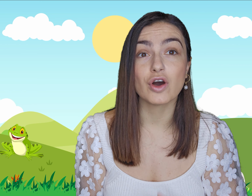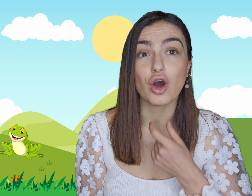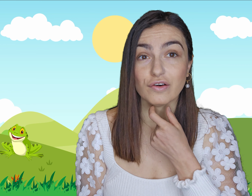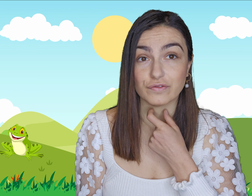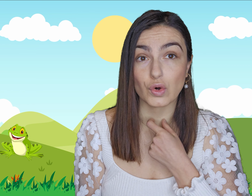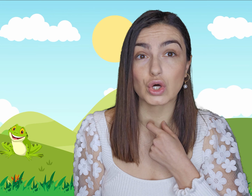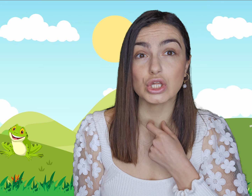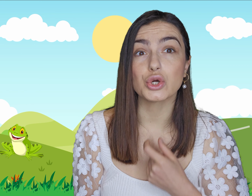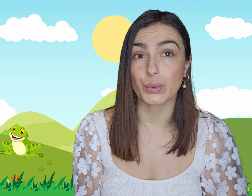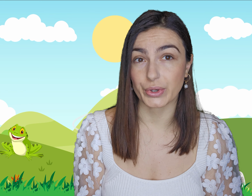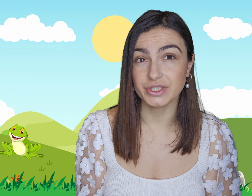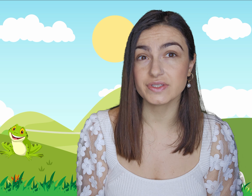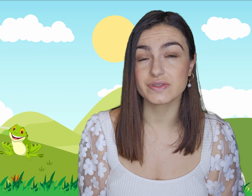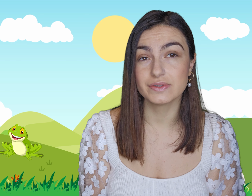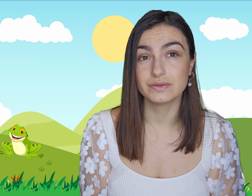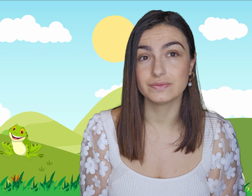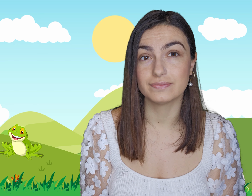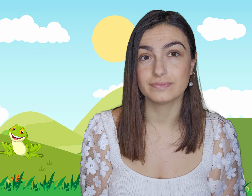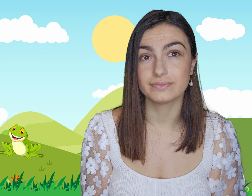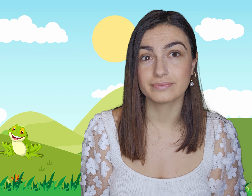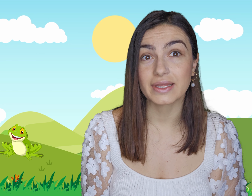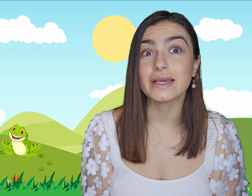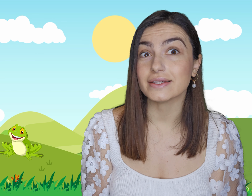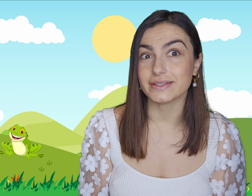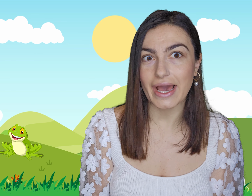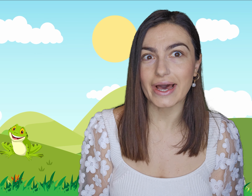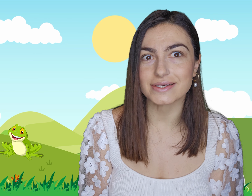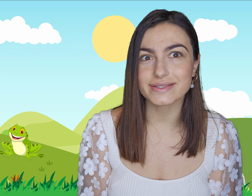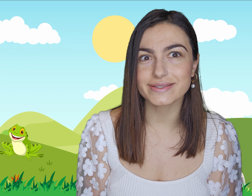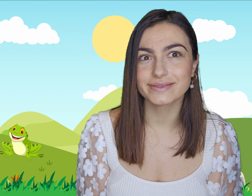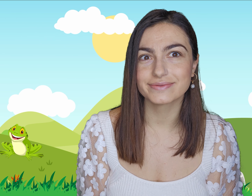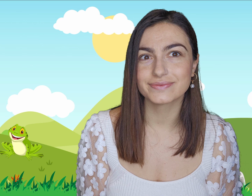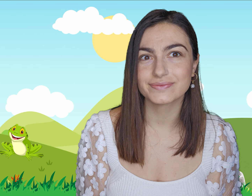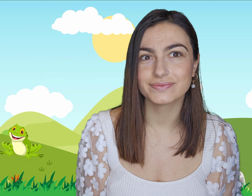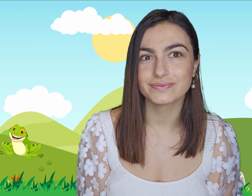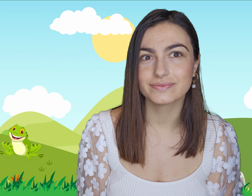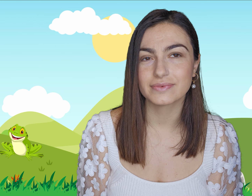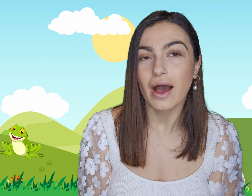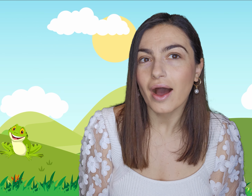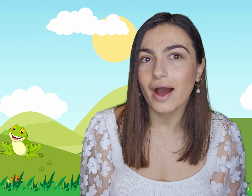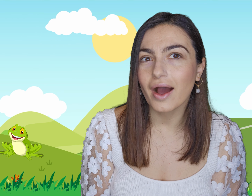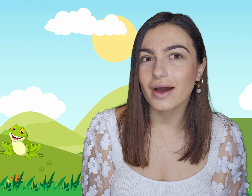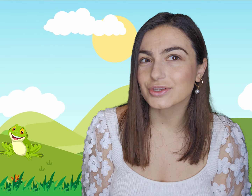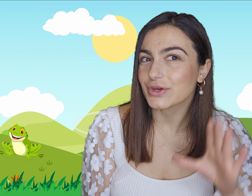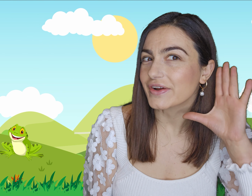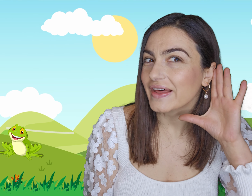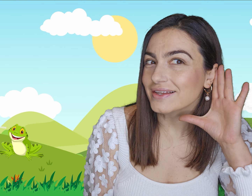vocal cords yes yes yes you hear that